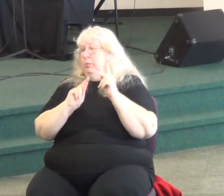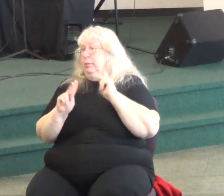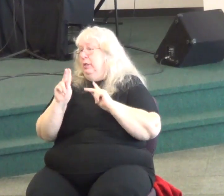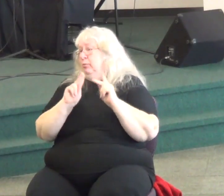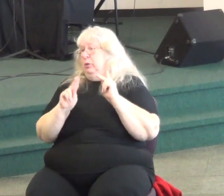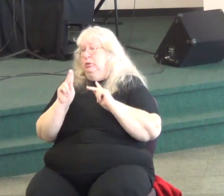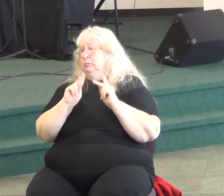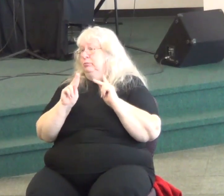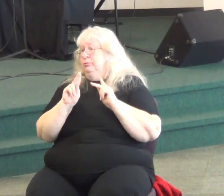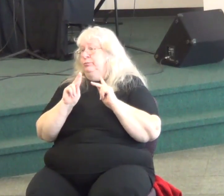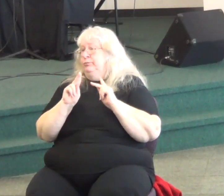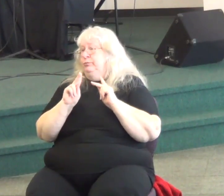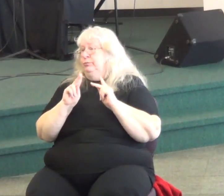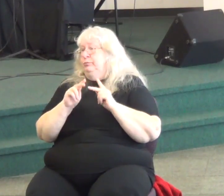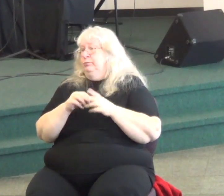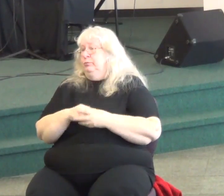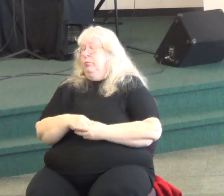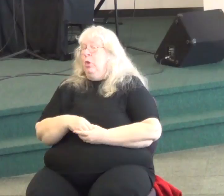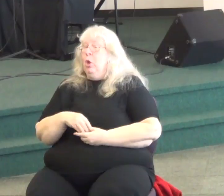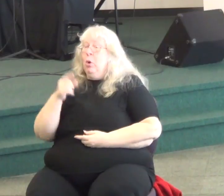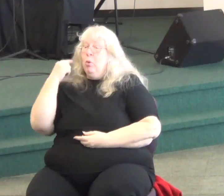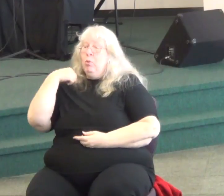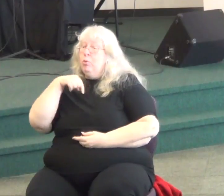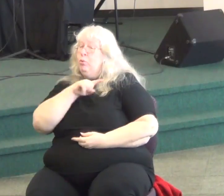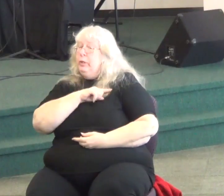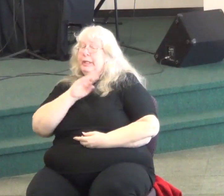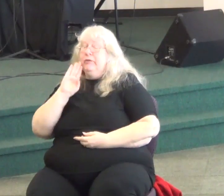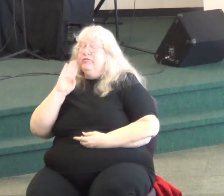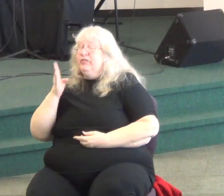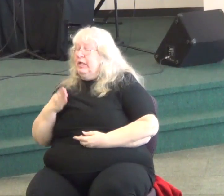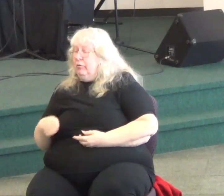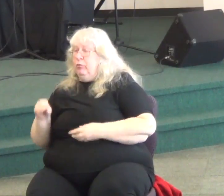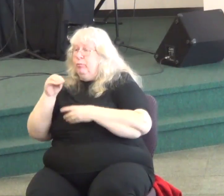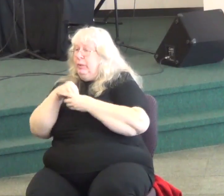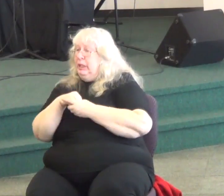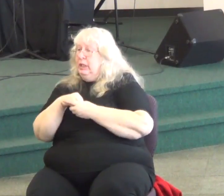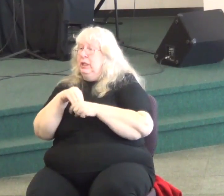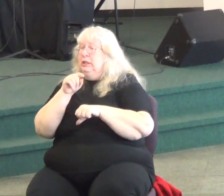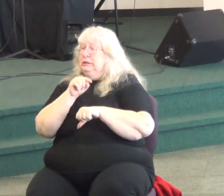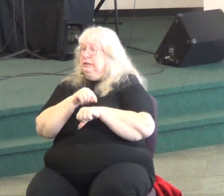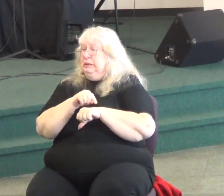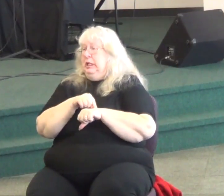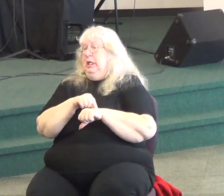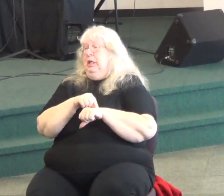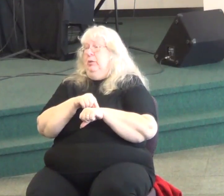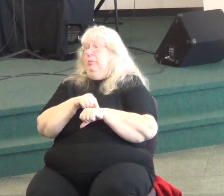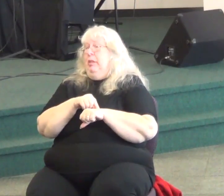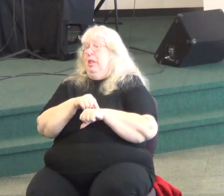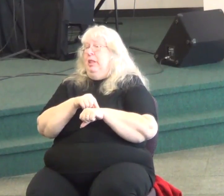And we have never been in a time that we haven't needed each other more than we need each other right now.